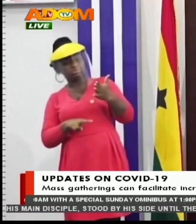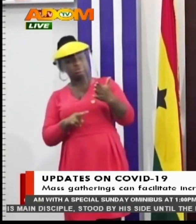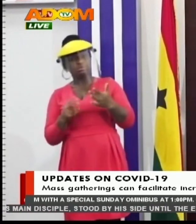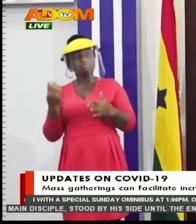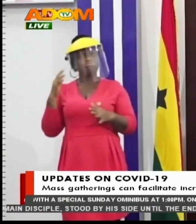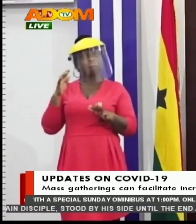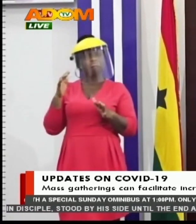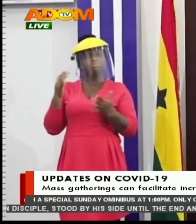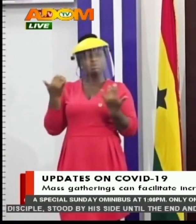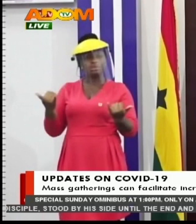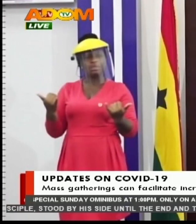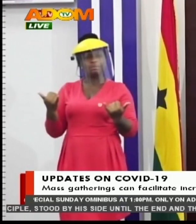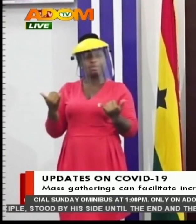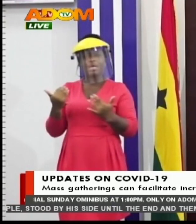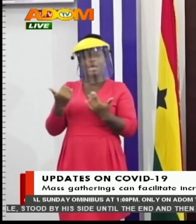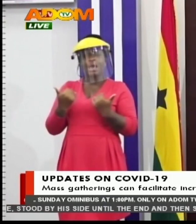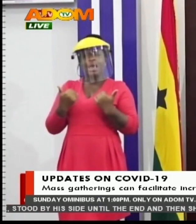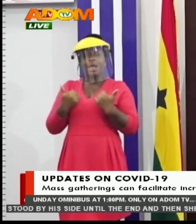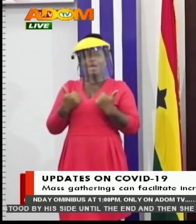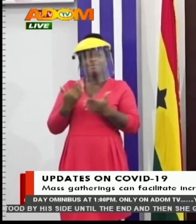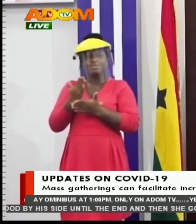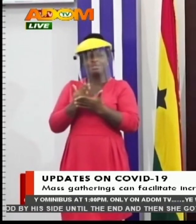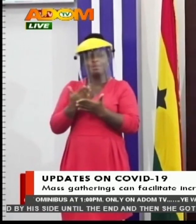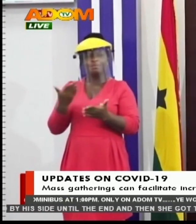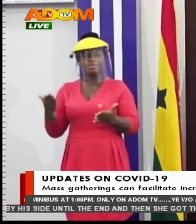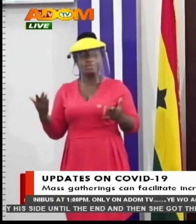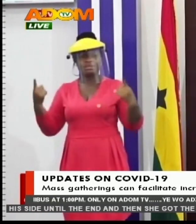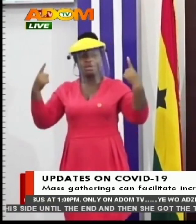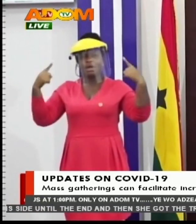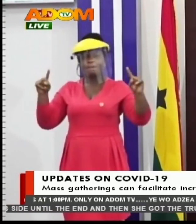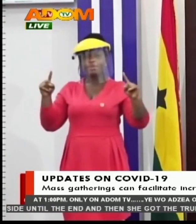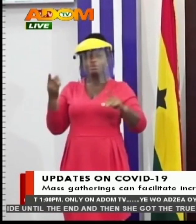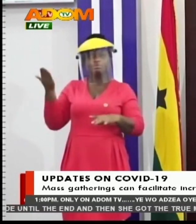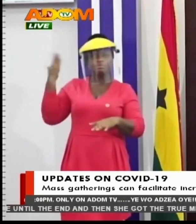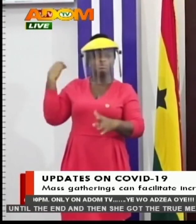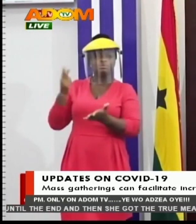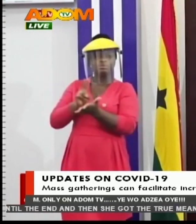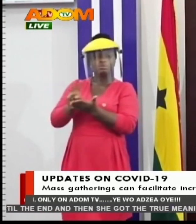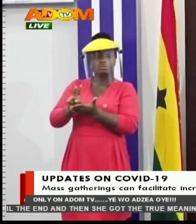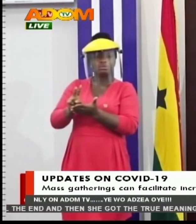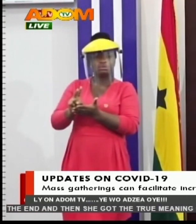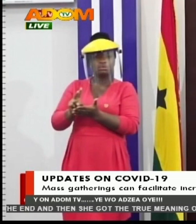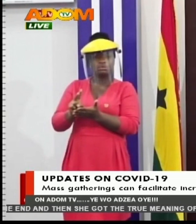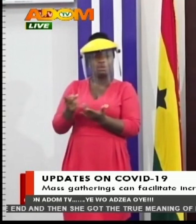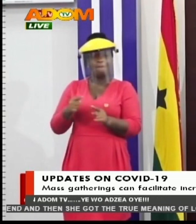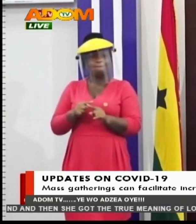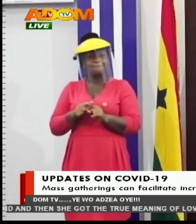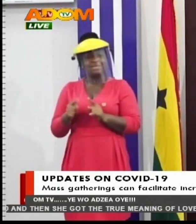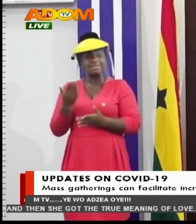these situations in Obuasi and Tema. So I would like to say that as I speak